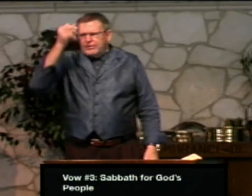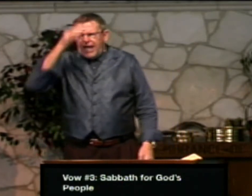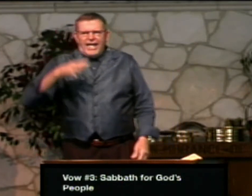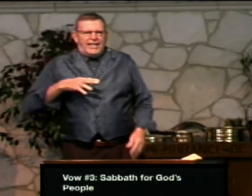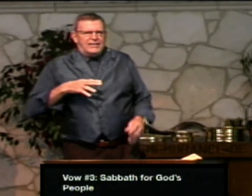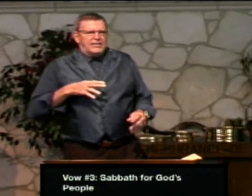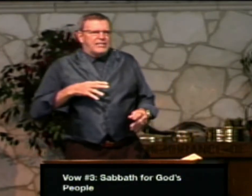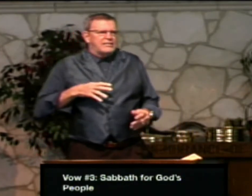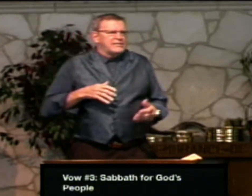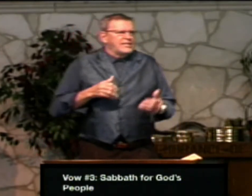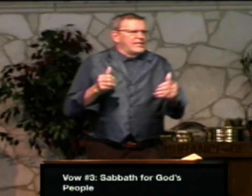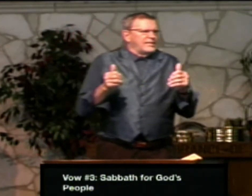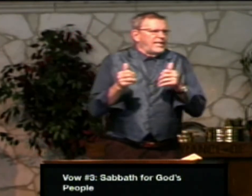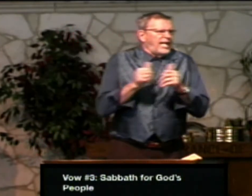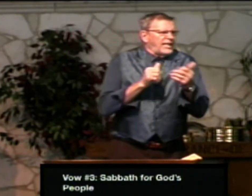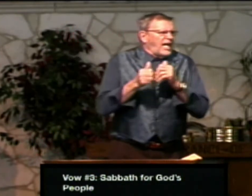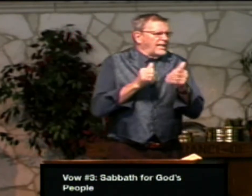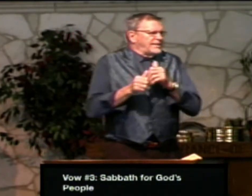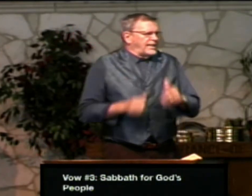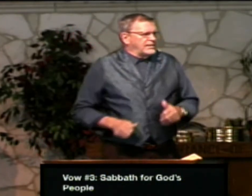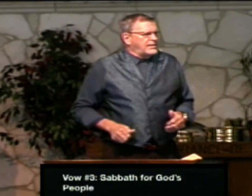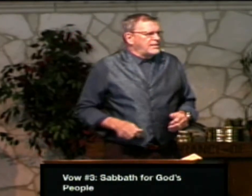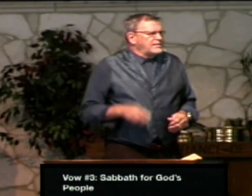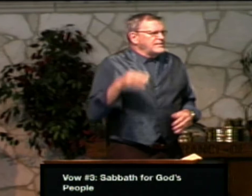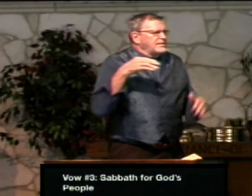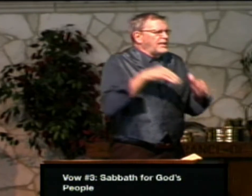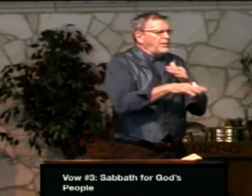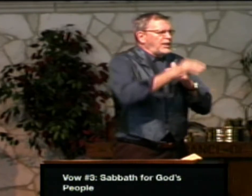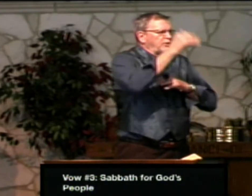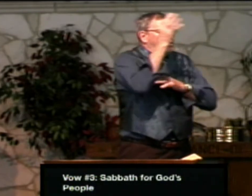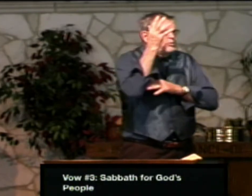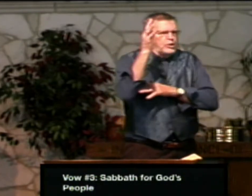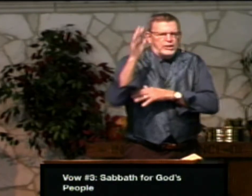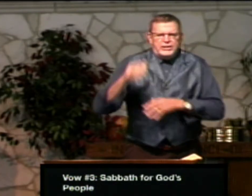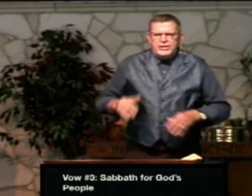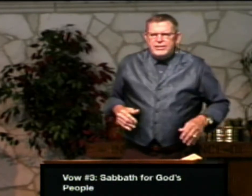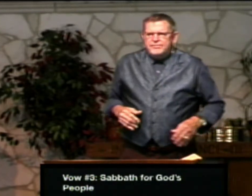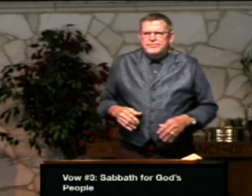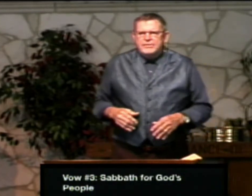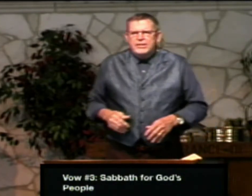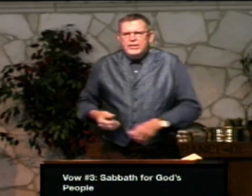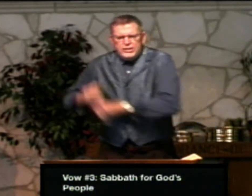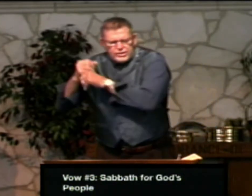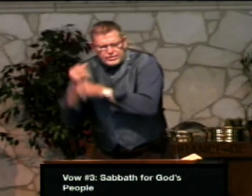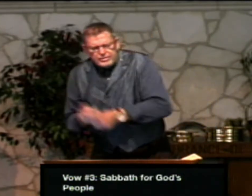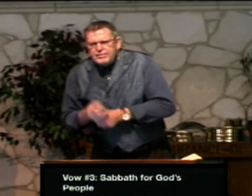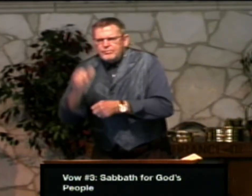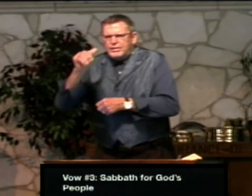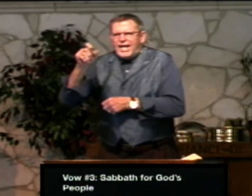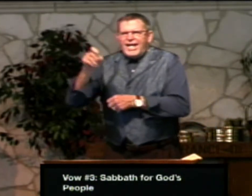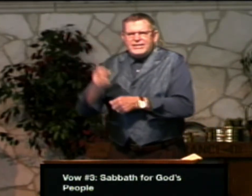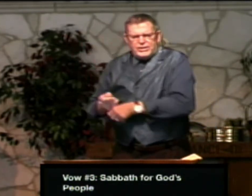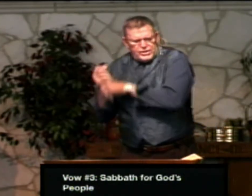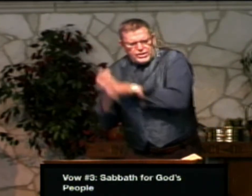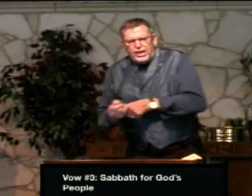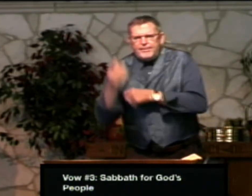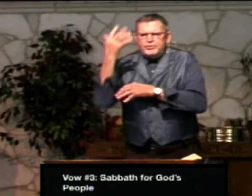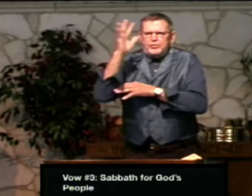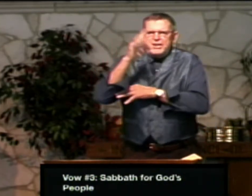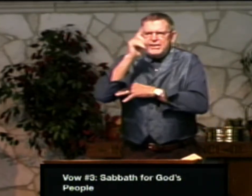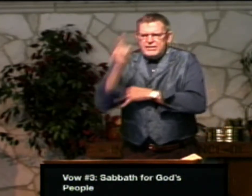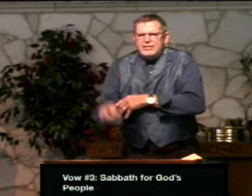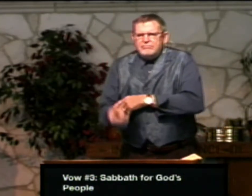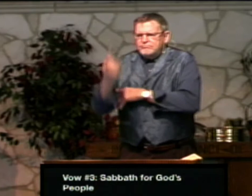There was two guys that had a contest. They went into the woods with axes to